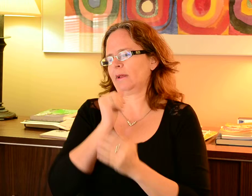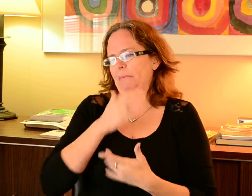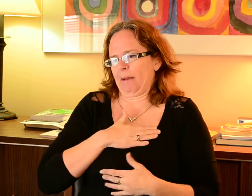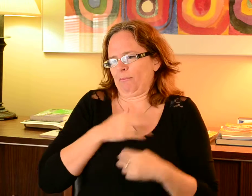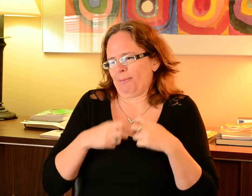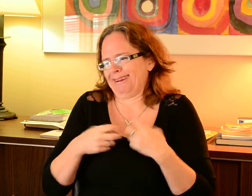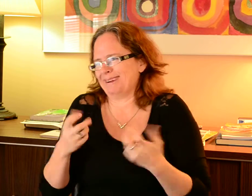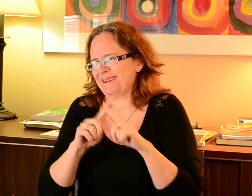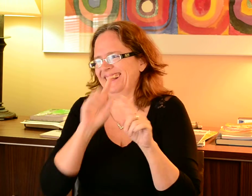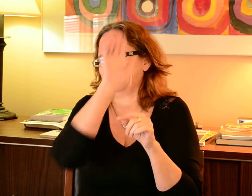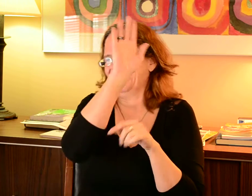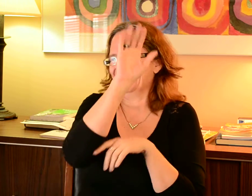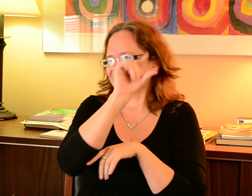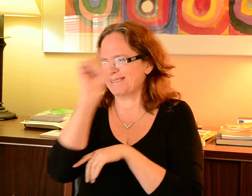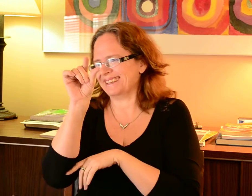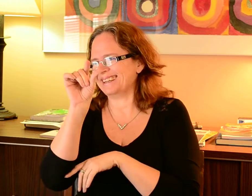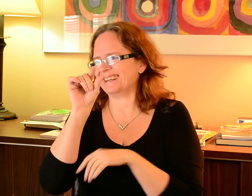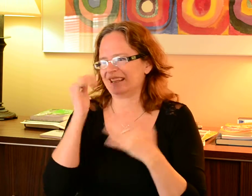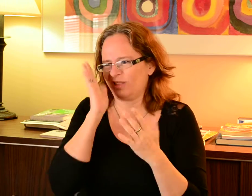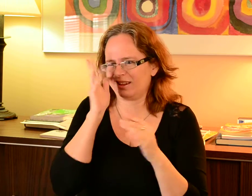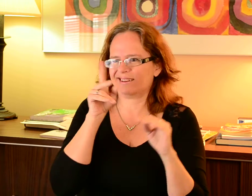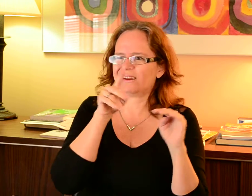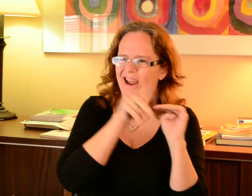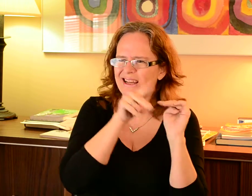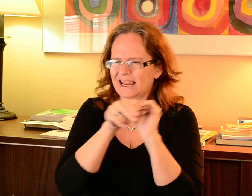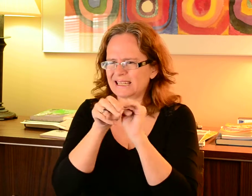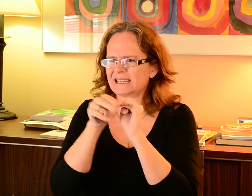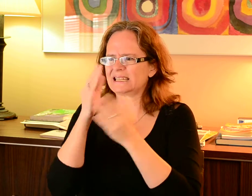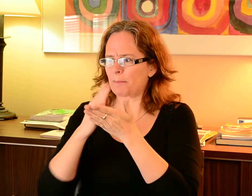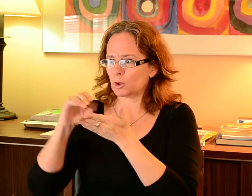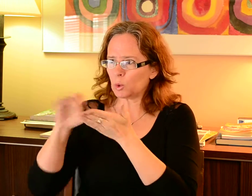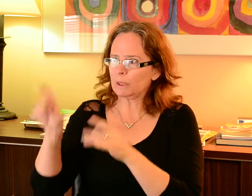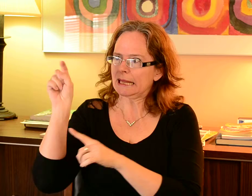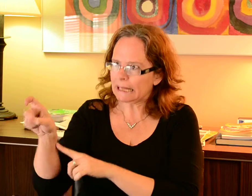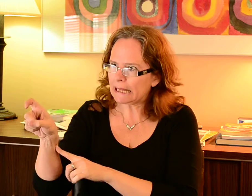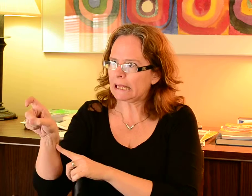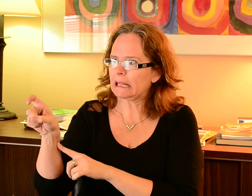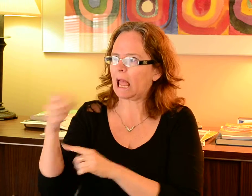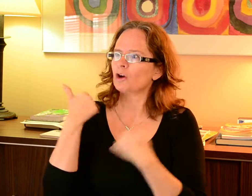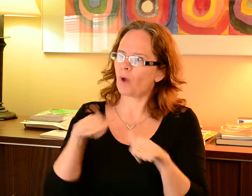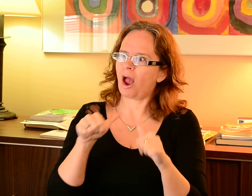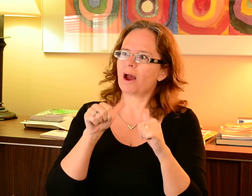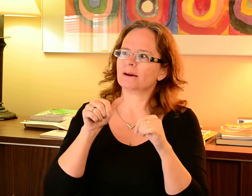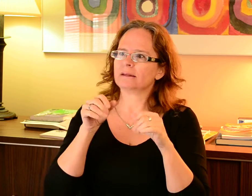I'd say funding, which really isn't, again, my problem, but it is a government issue, is with the government cuts in this province, we have students who